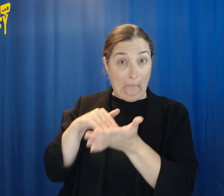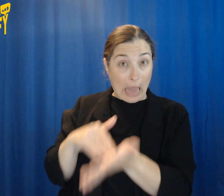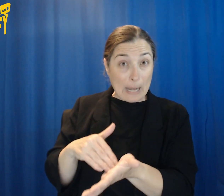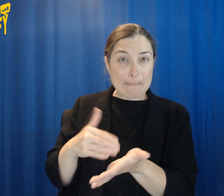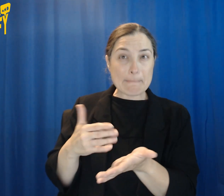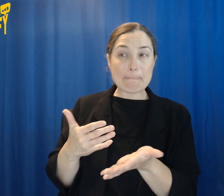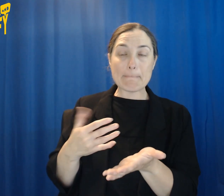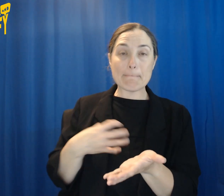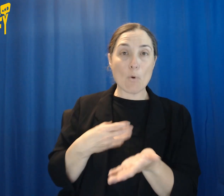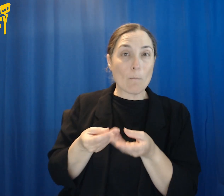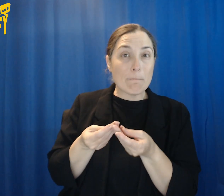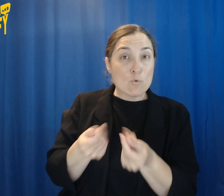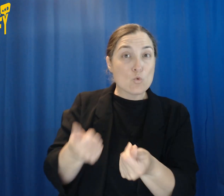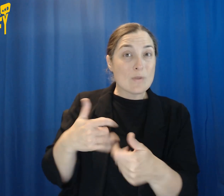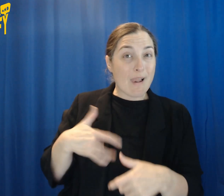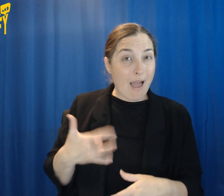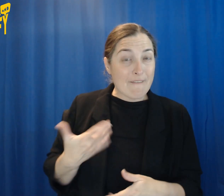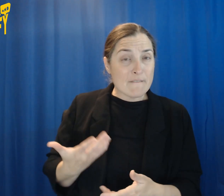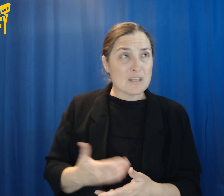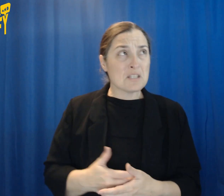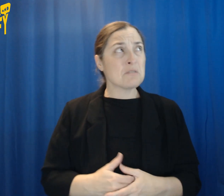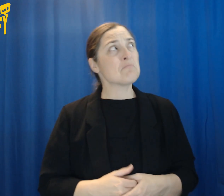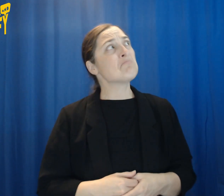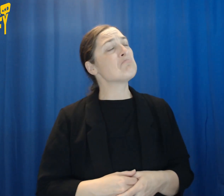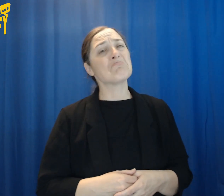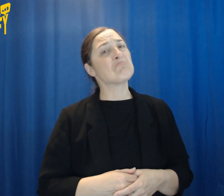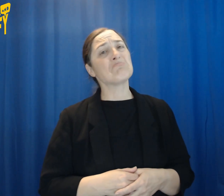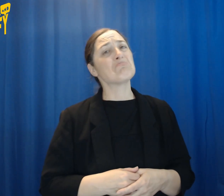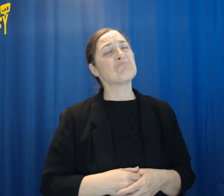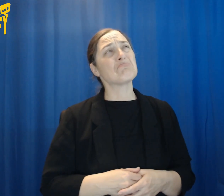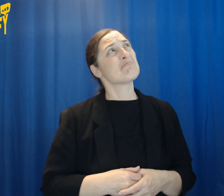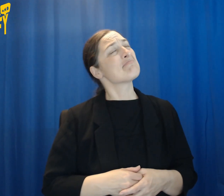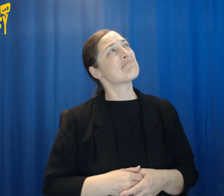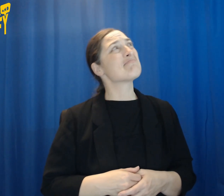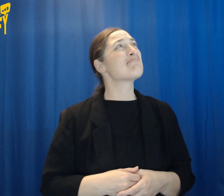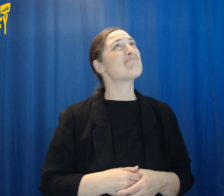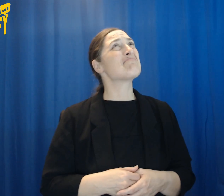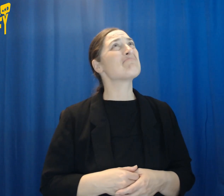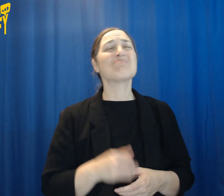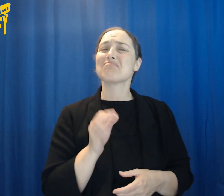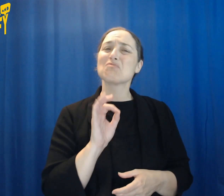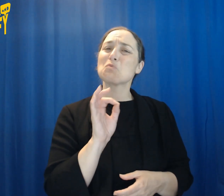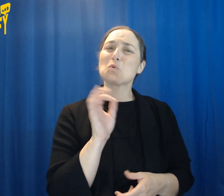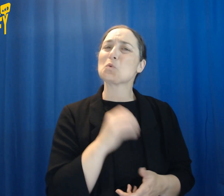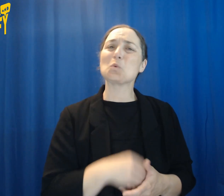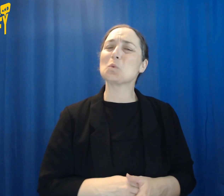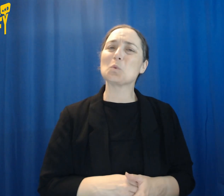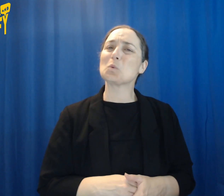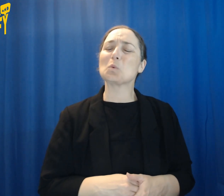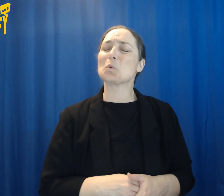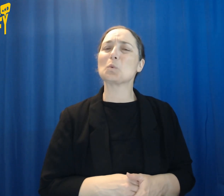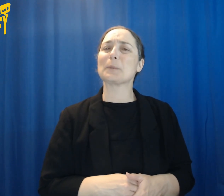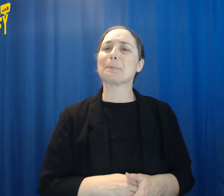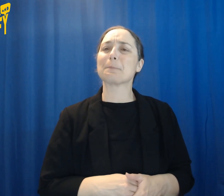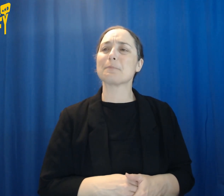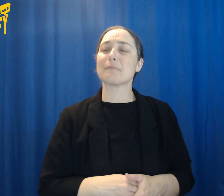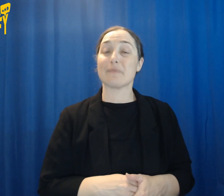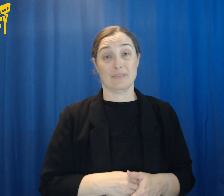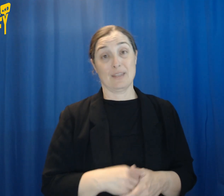easier? No. Yeah, no, I don't. And also I think it's my arrogance in the fact